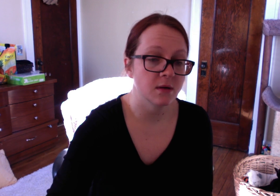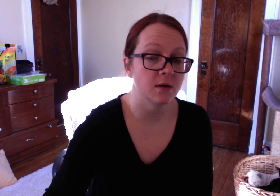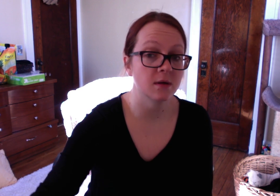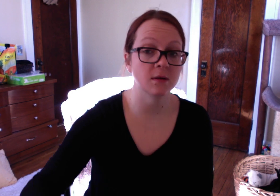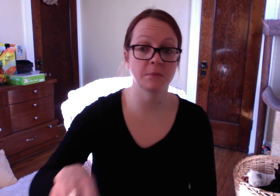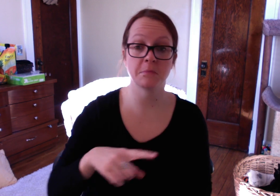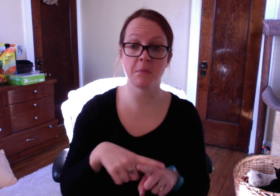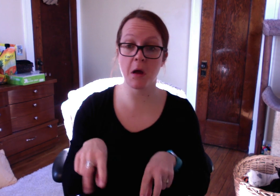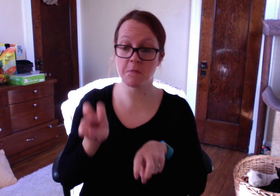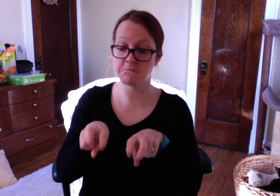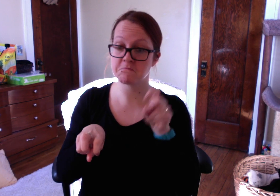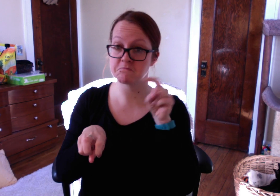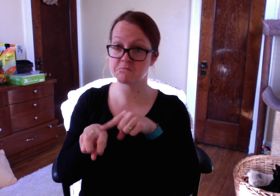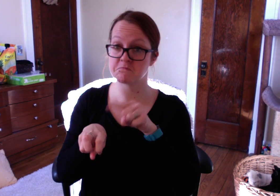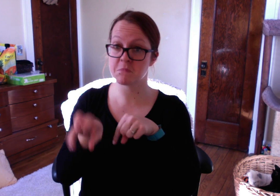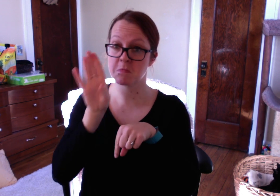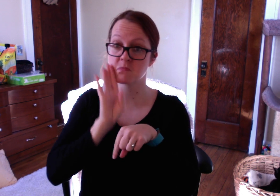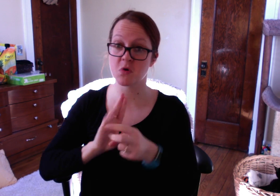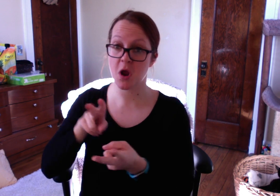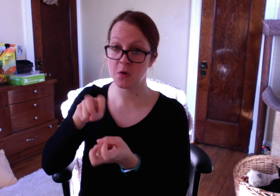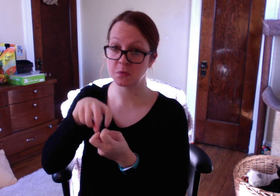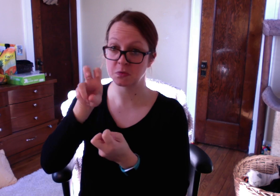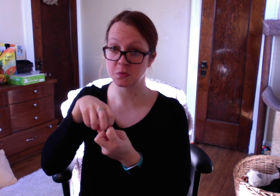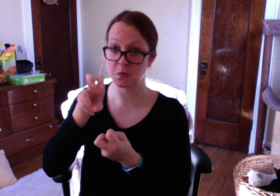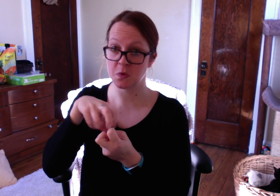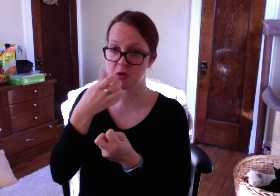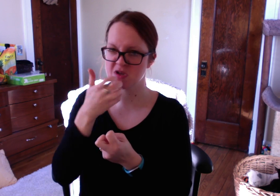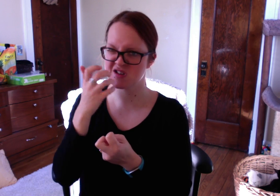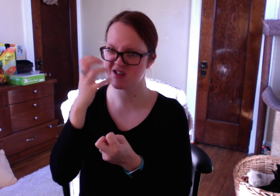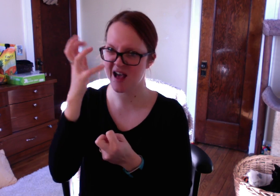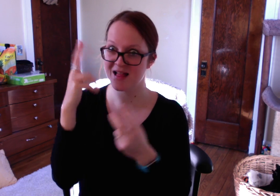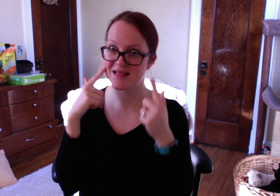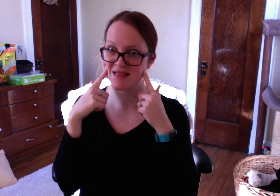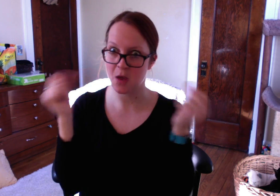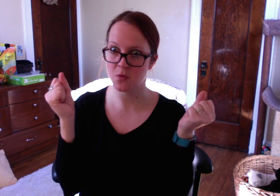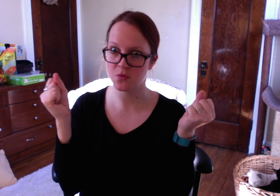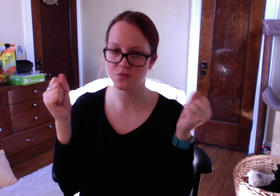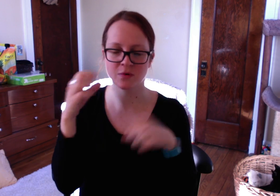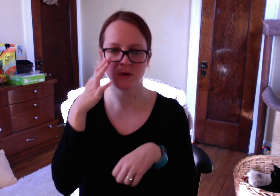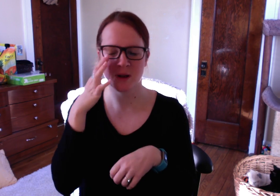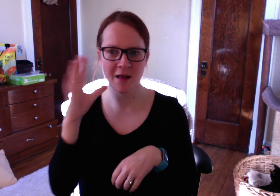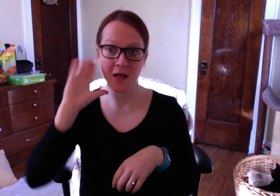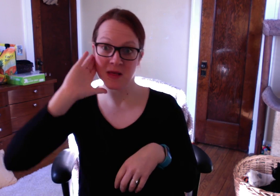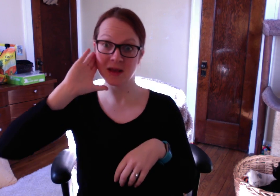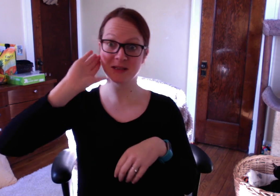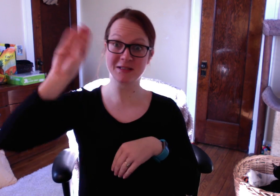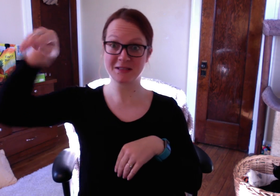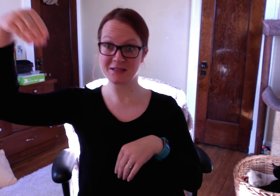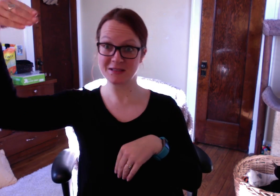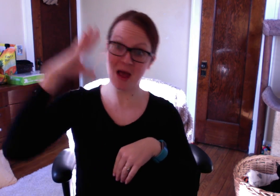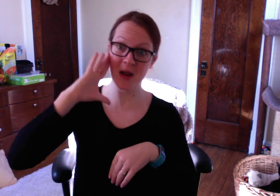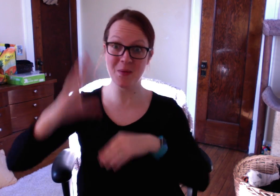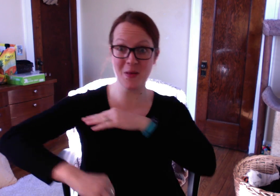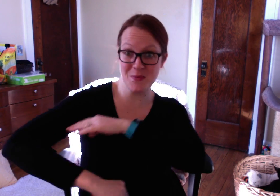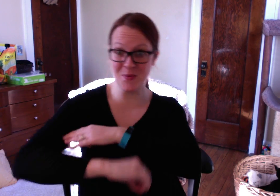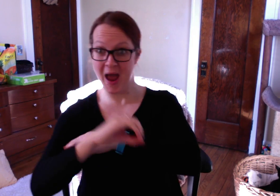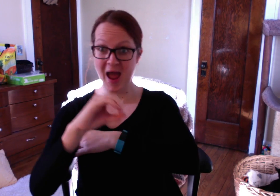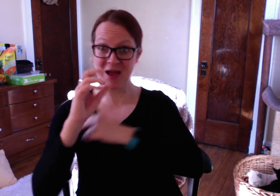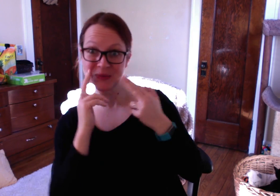But right next to him, Little Brown Squirrel piped up. The sun is going to rise.